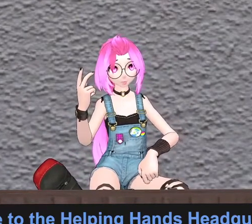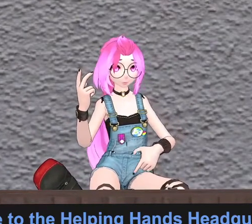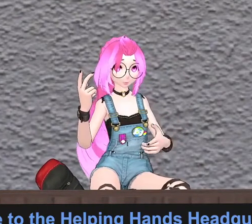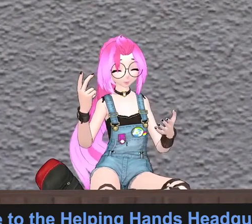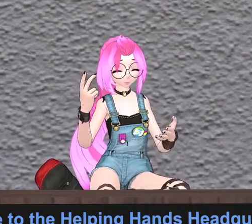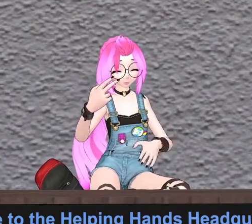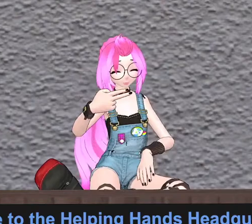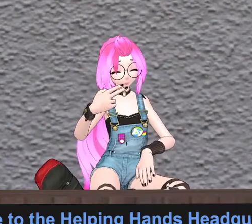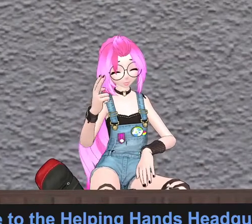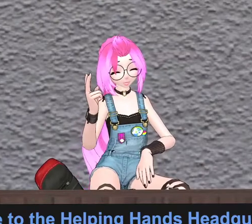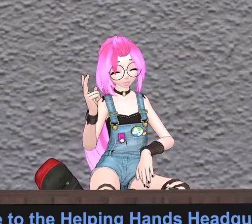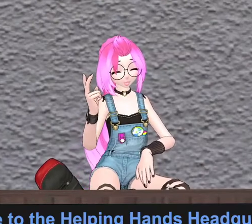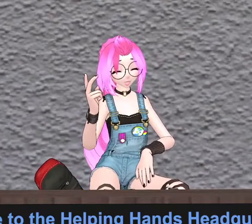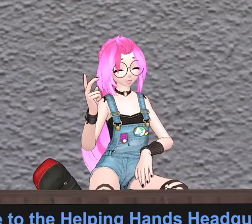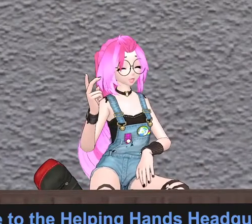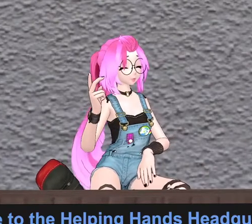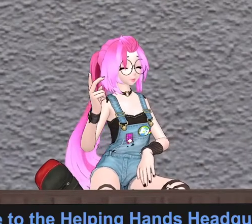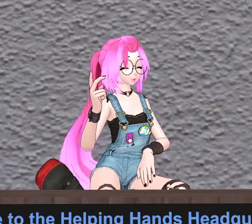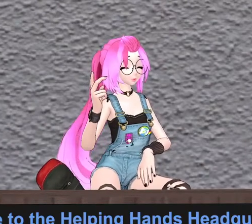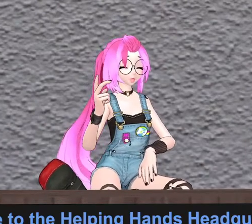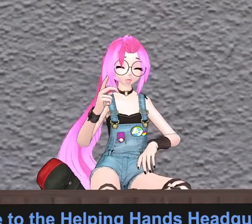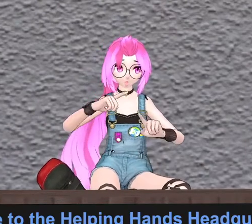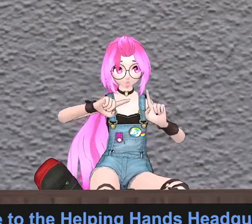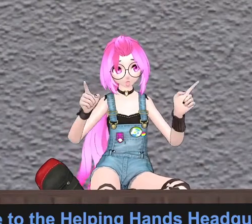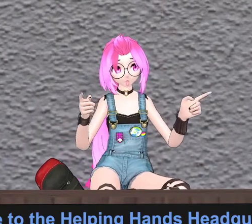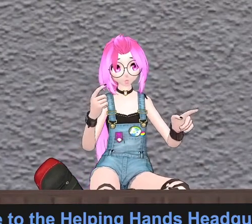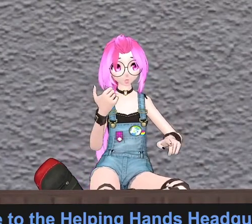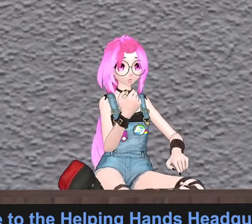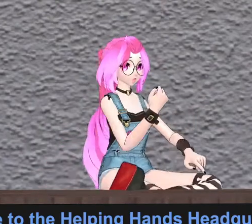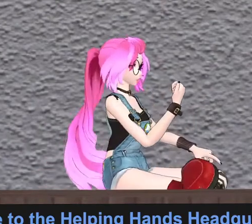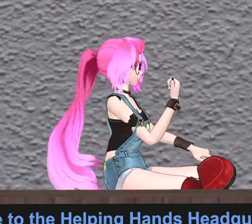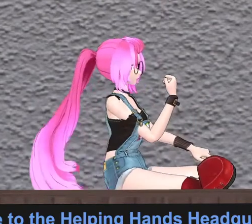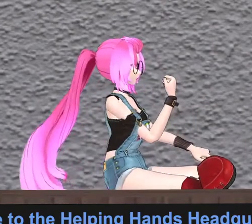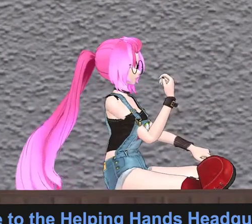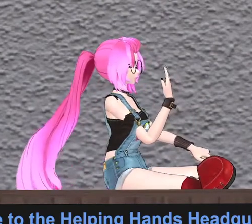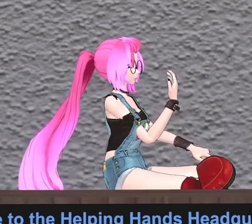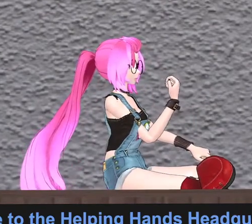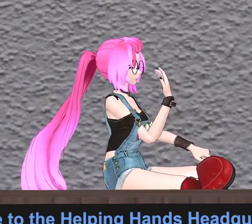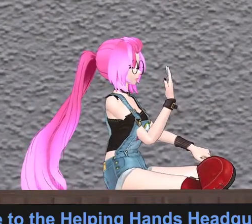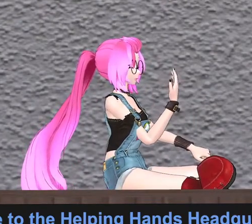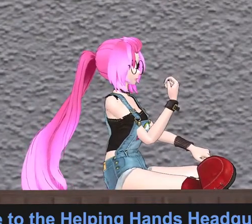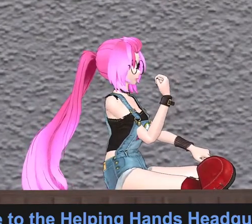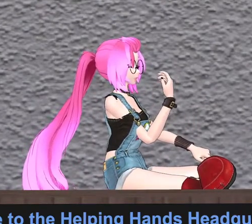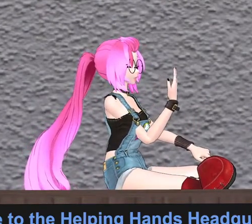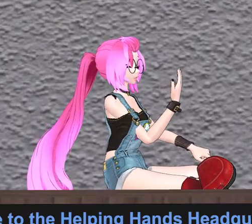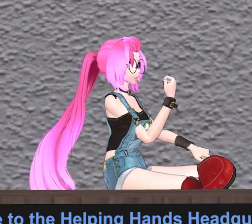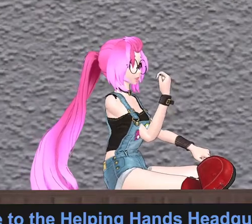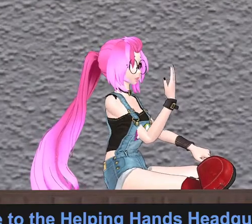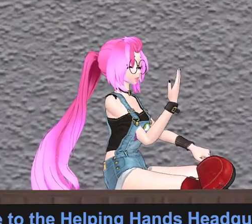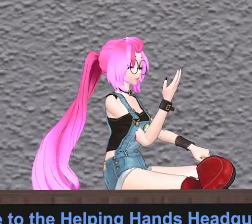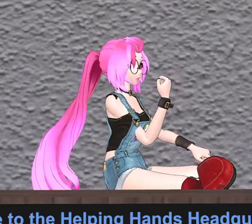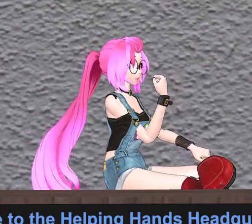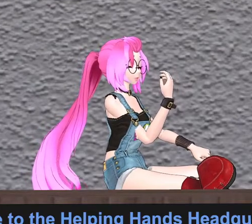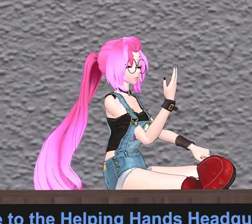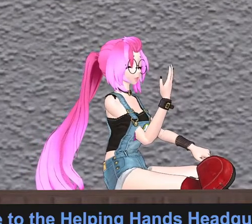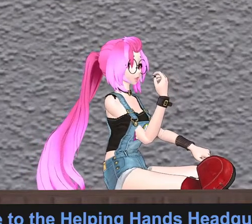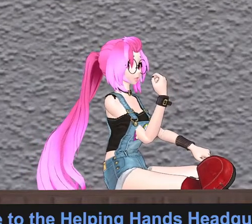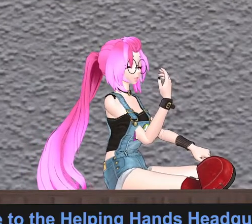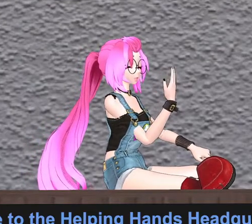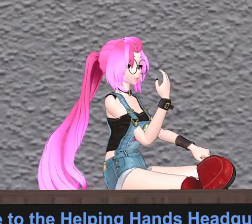Kong, HK, okay? The other one is like this. This is, I think it's a newer one. I'm going to be honest, I